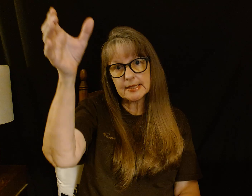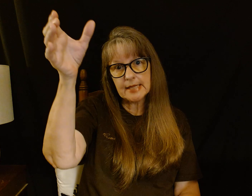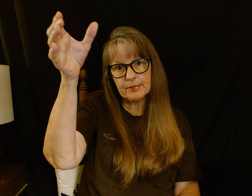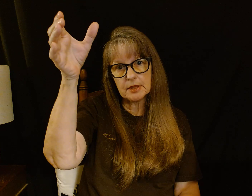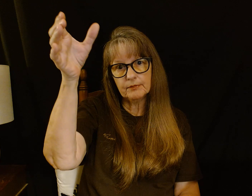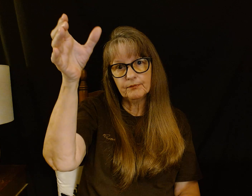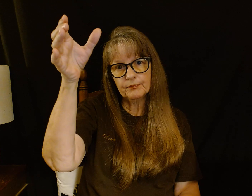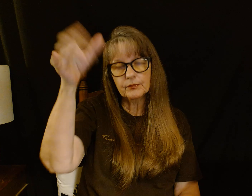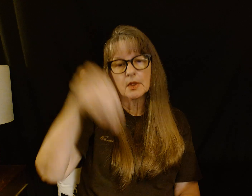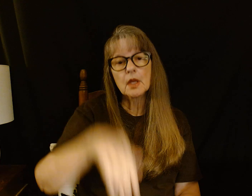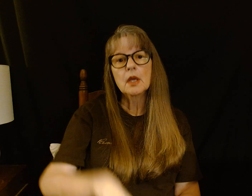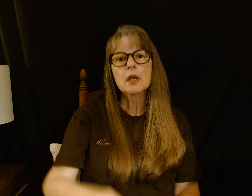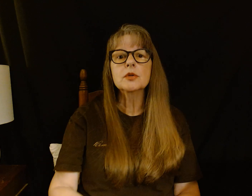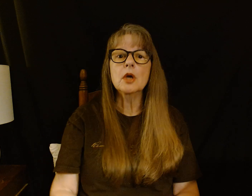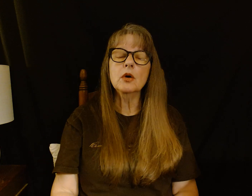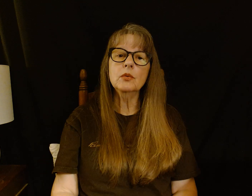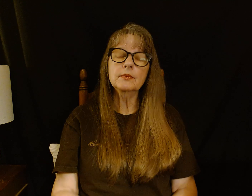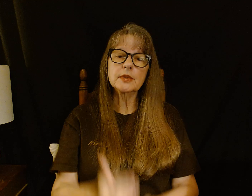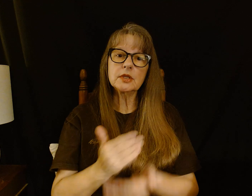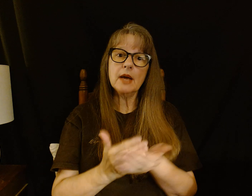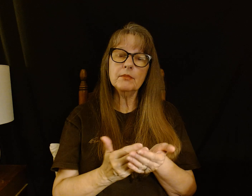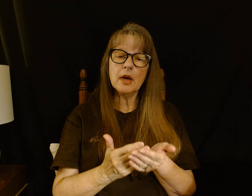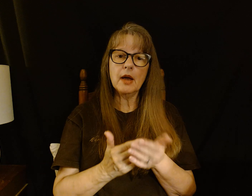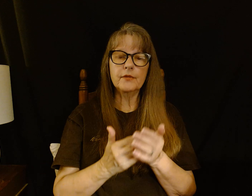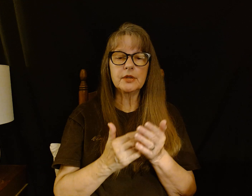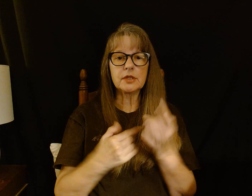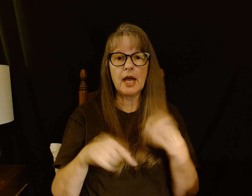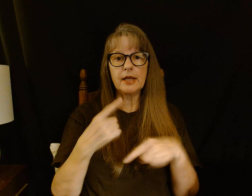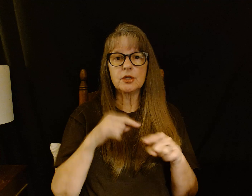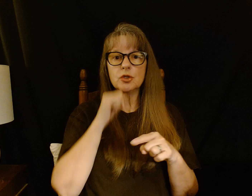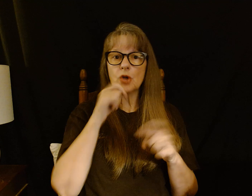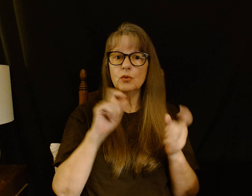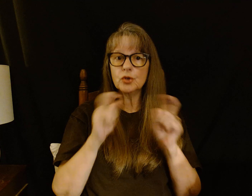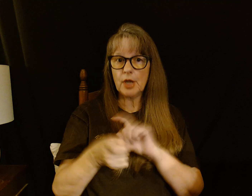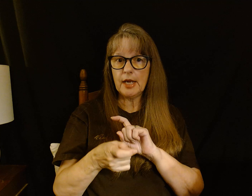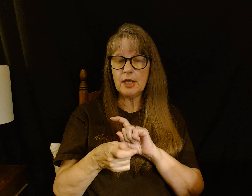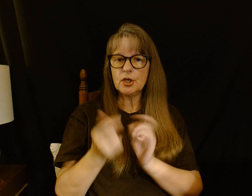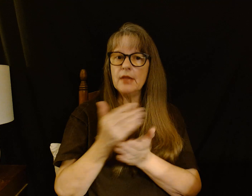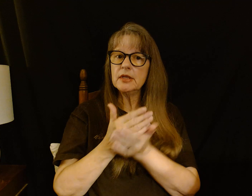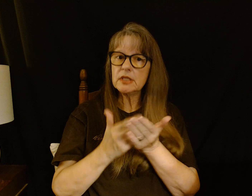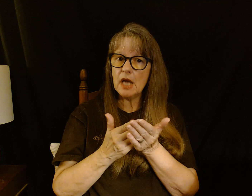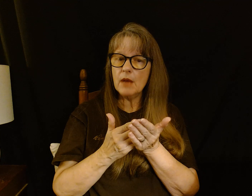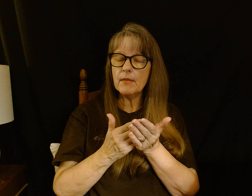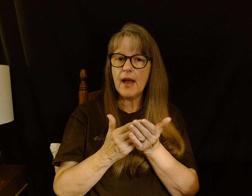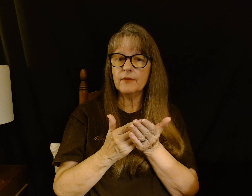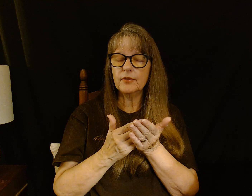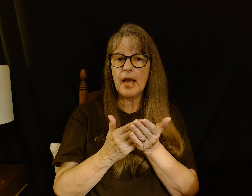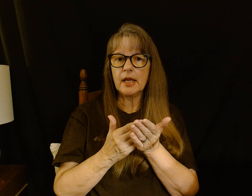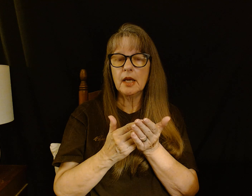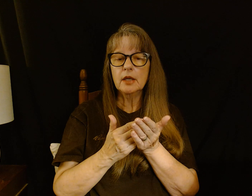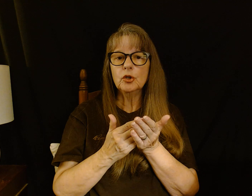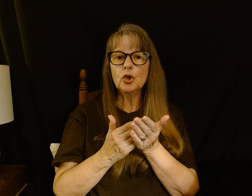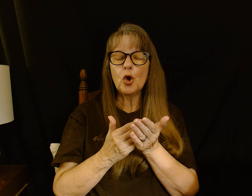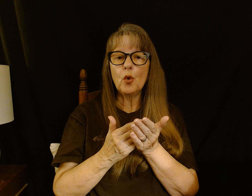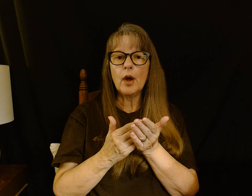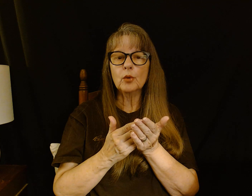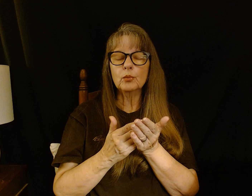concept. So some of the signs don't change, and then some have like,